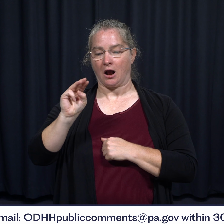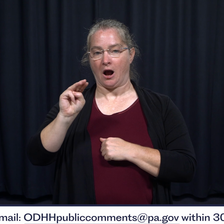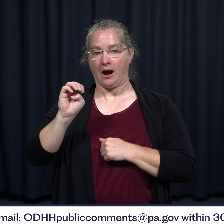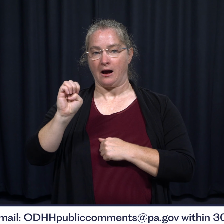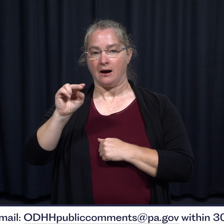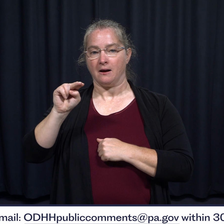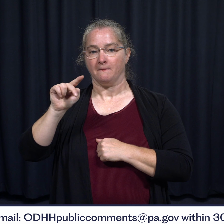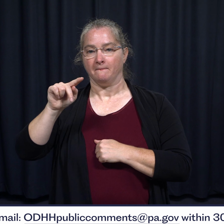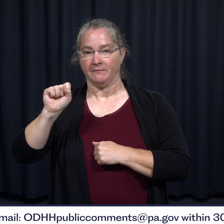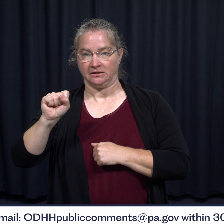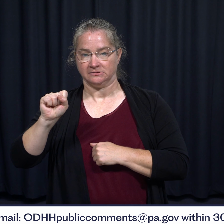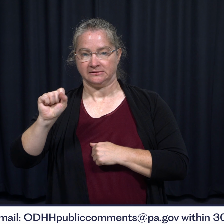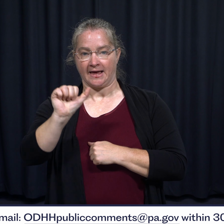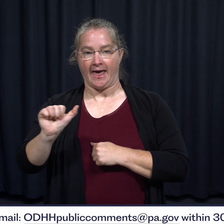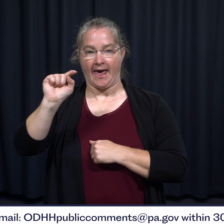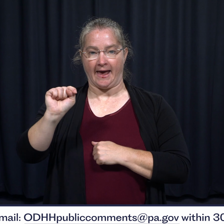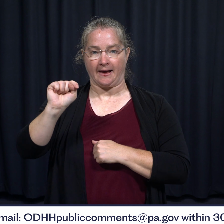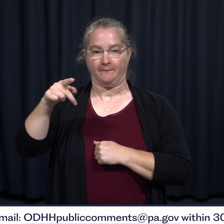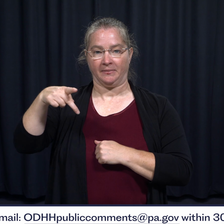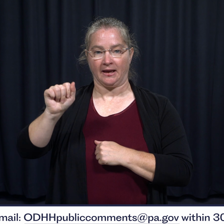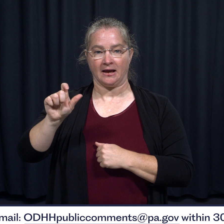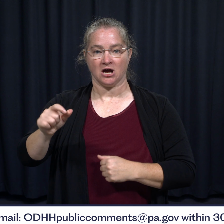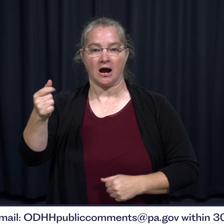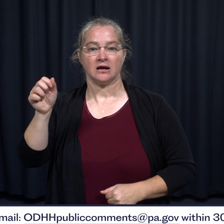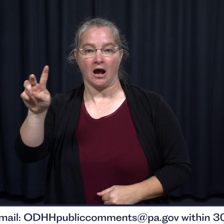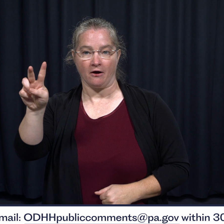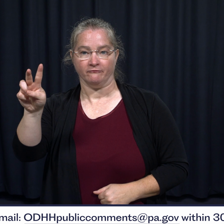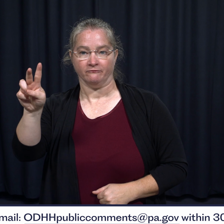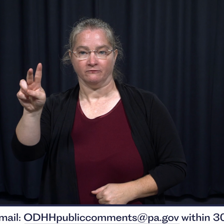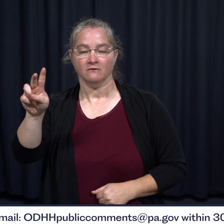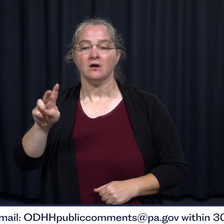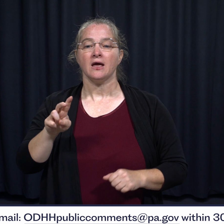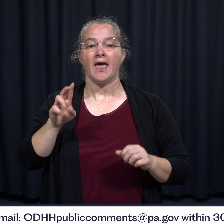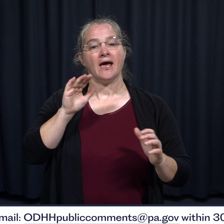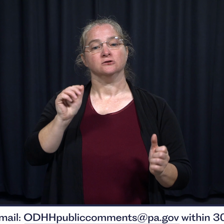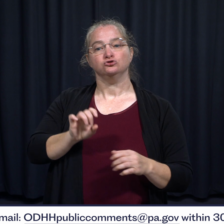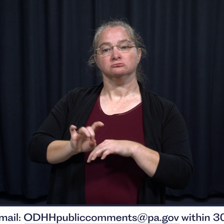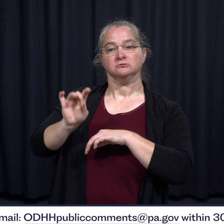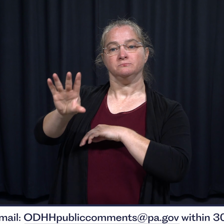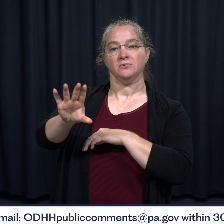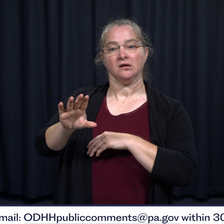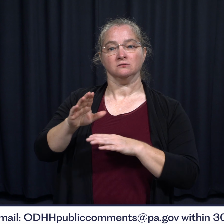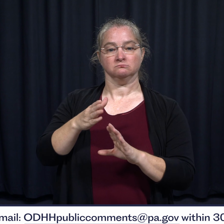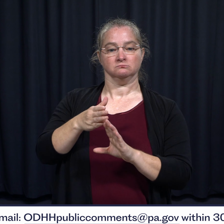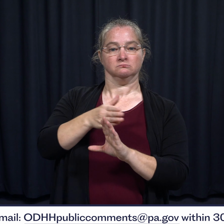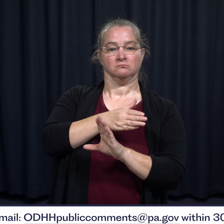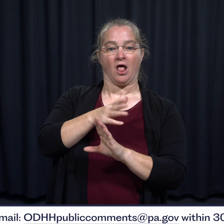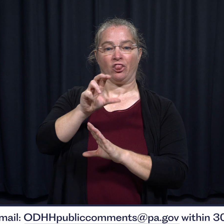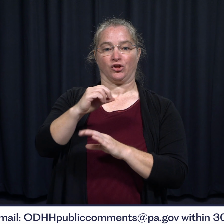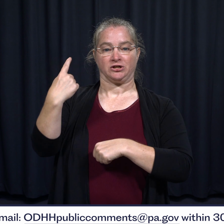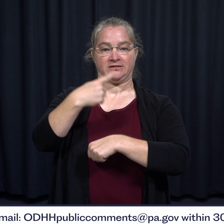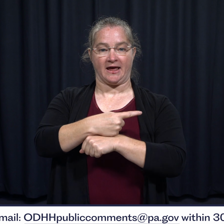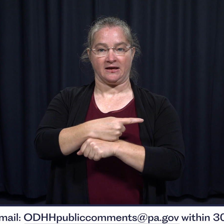@pa.gov within 30 days of publication of this proposed rulemaking in the